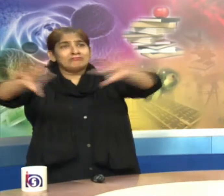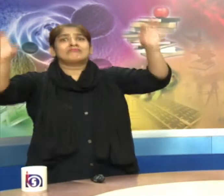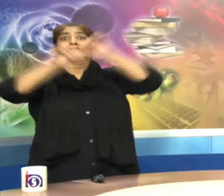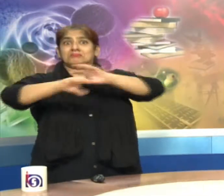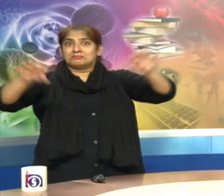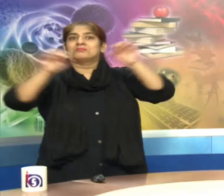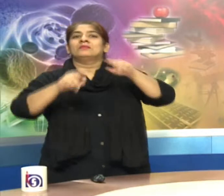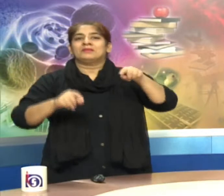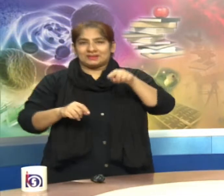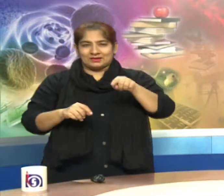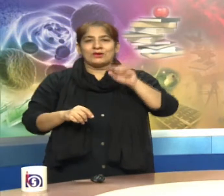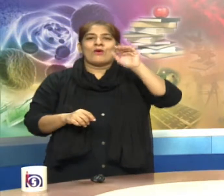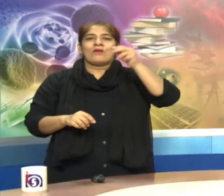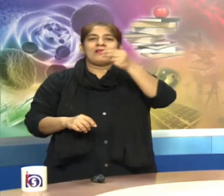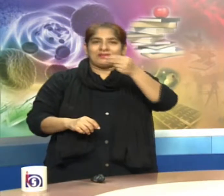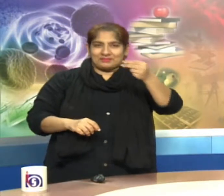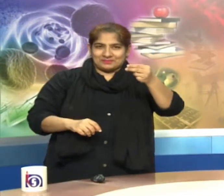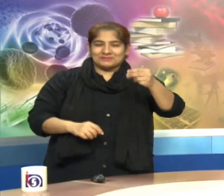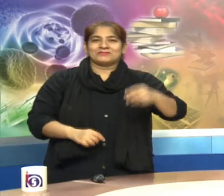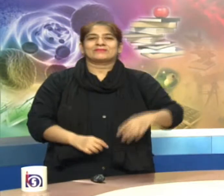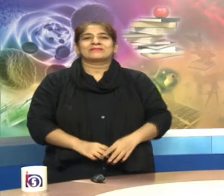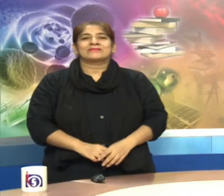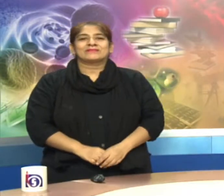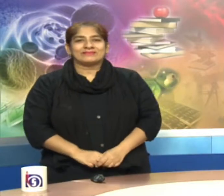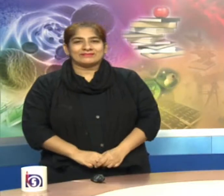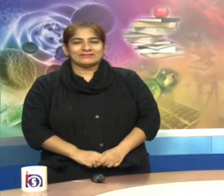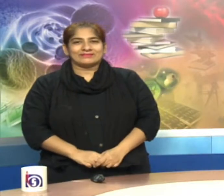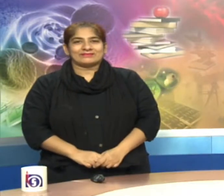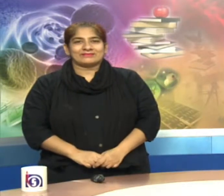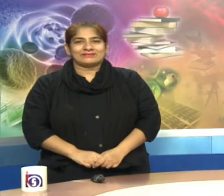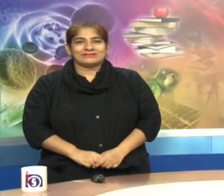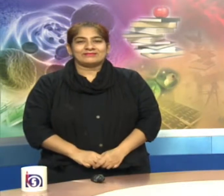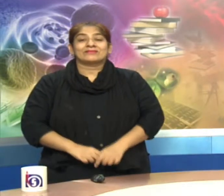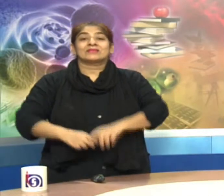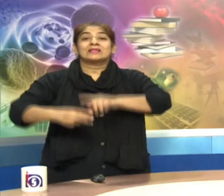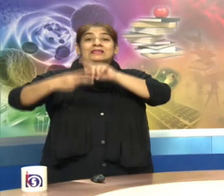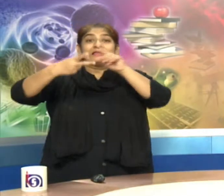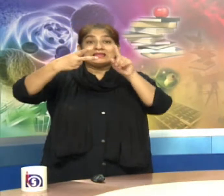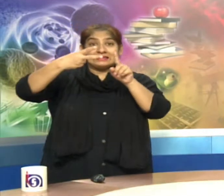like nowadays there are every day new products coming up.